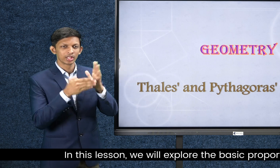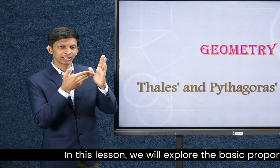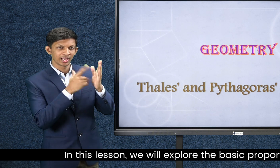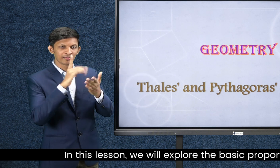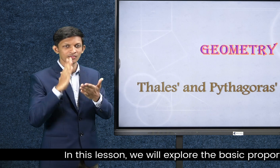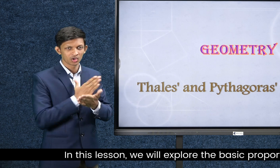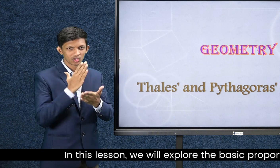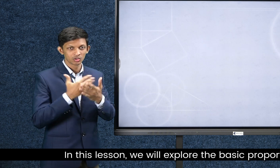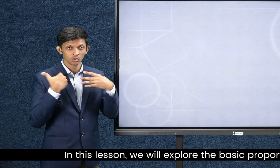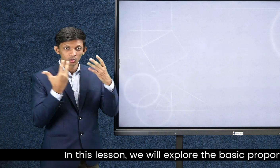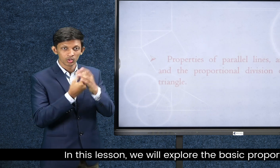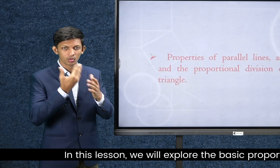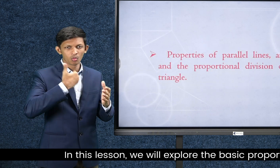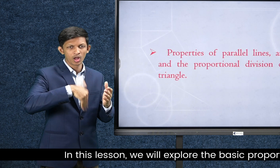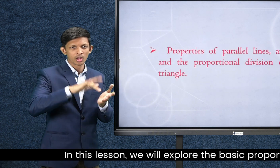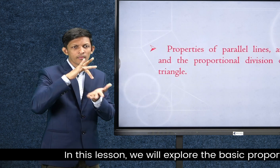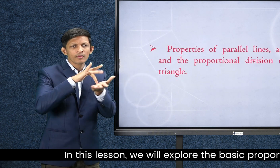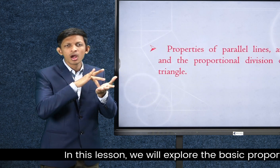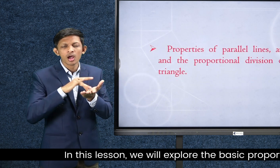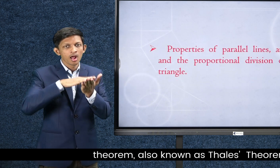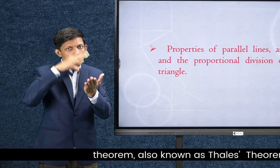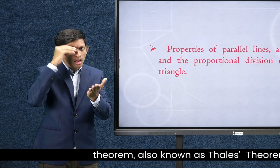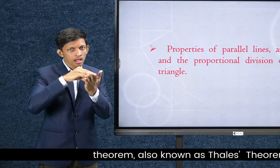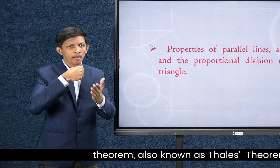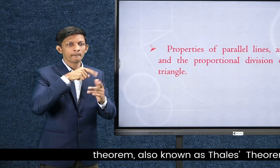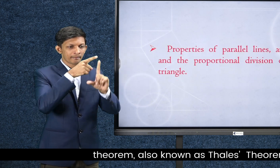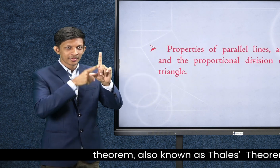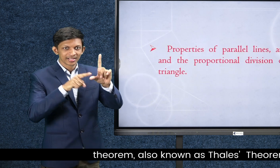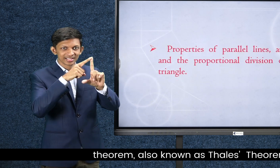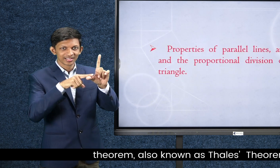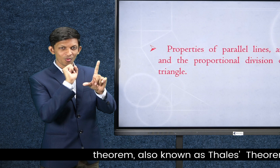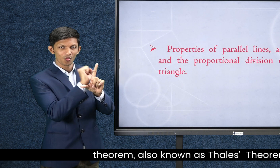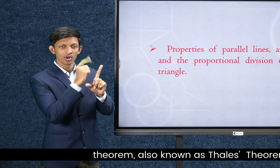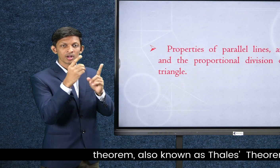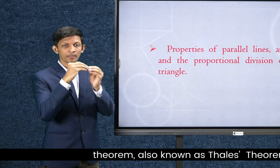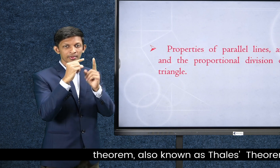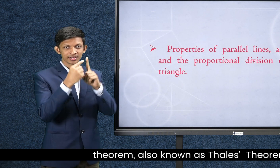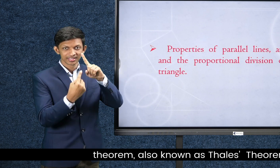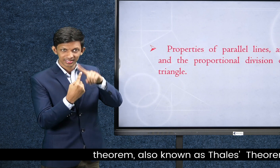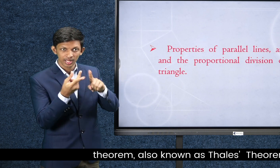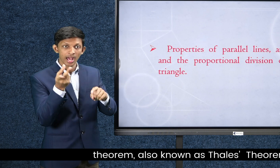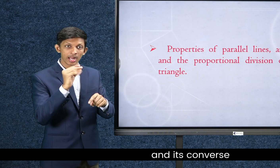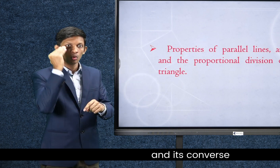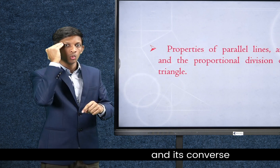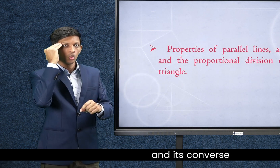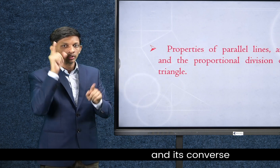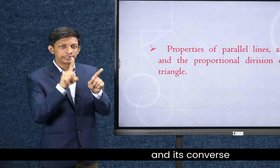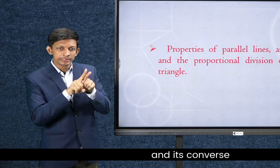In this lesson, we will explore the basic proportionality theorem, also known as Thales theorem, and its converse.